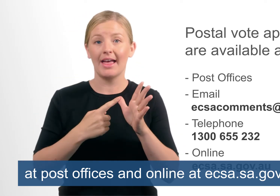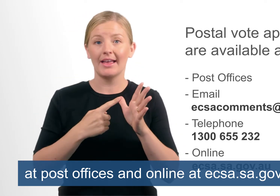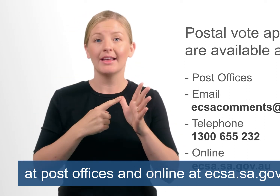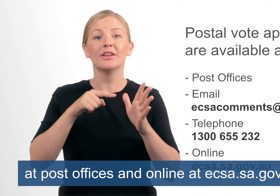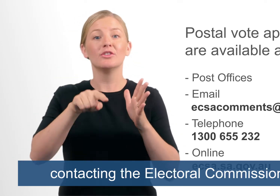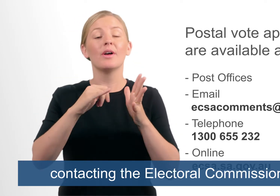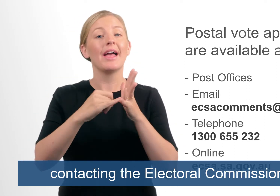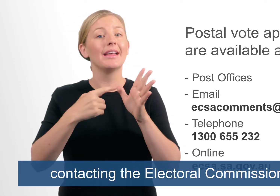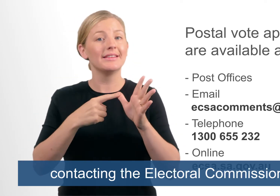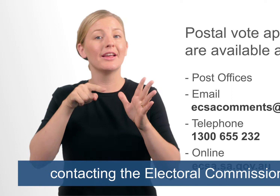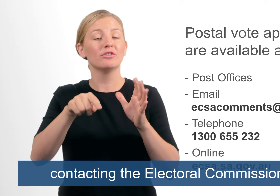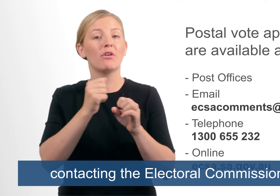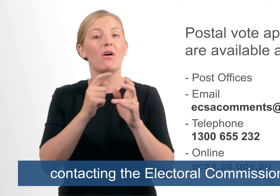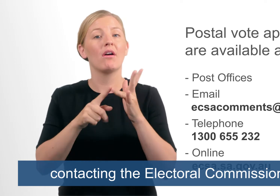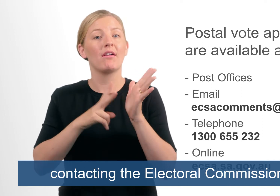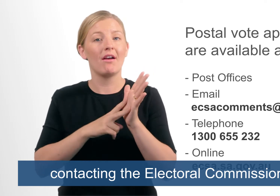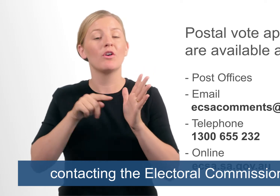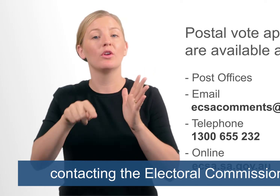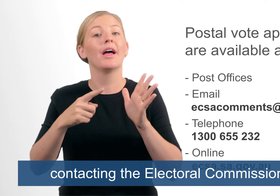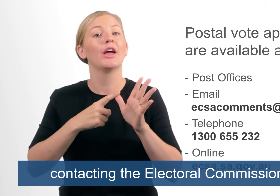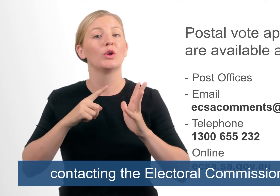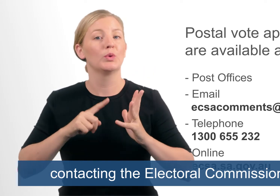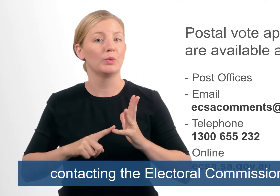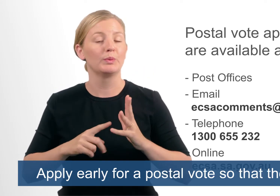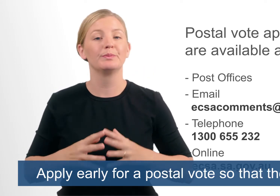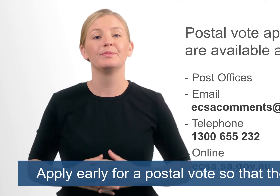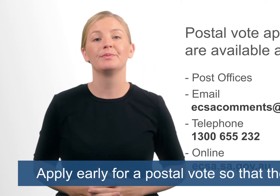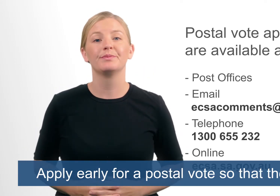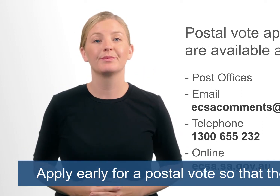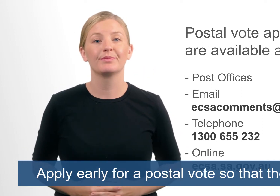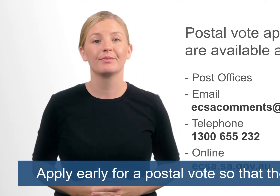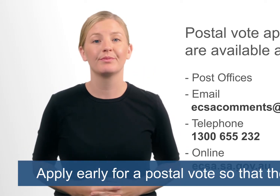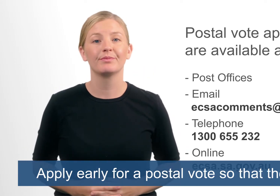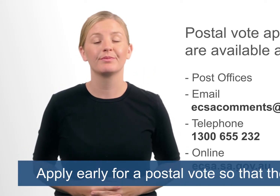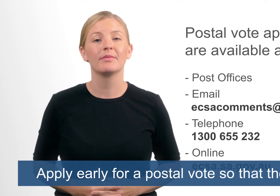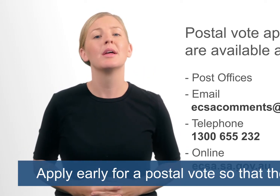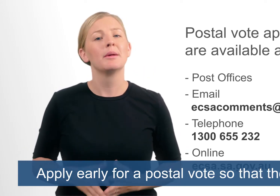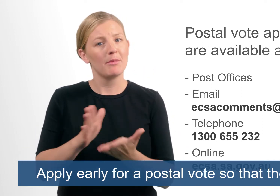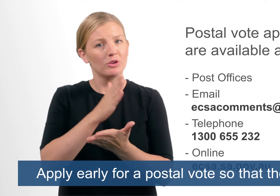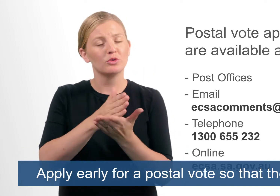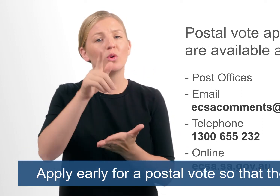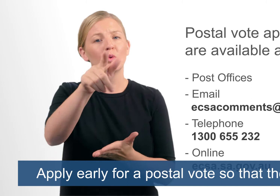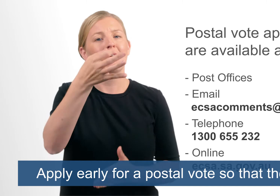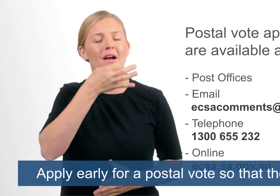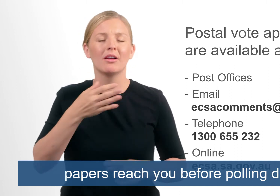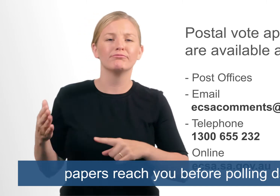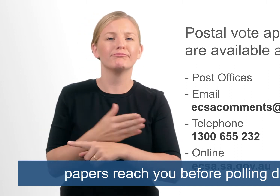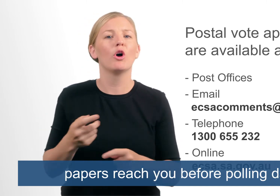ecsa.sa.gov.au or by contacting the Electoral Commission SA. Apply early for a postal vote so that the ballot papers reach